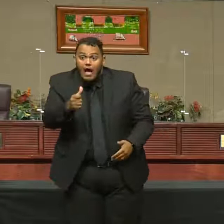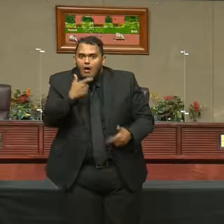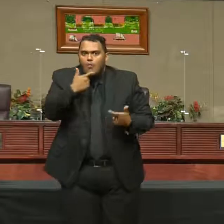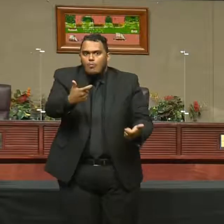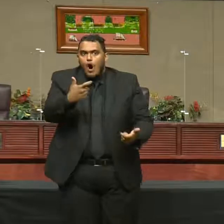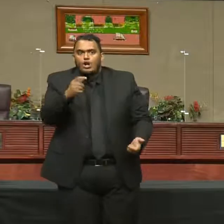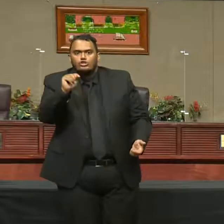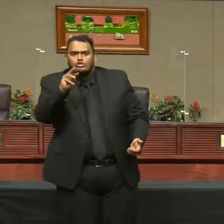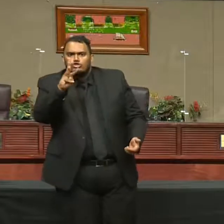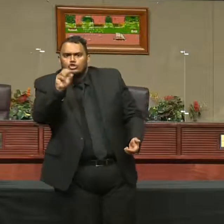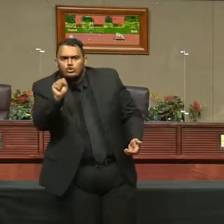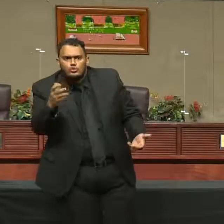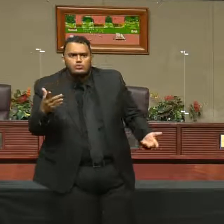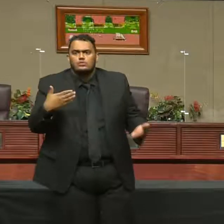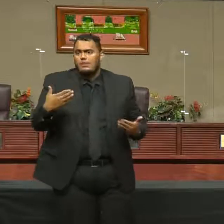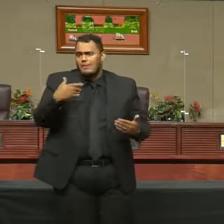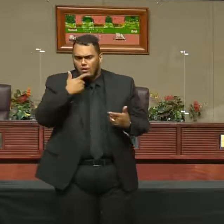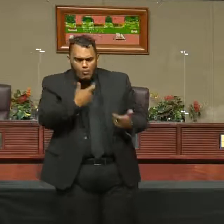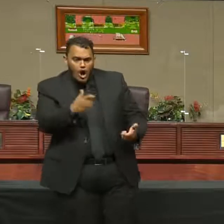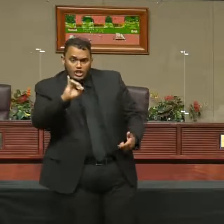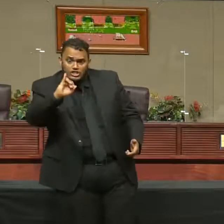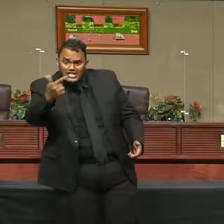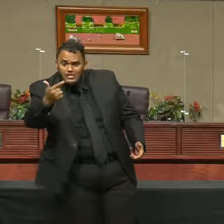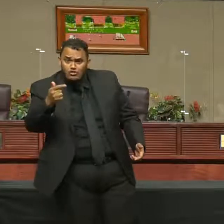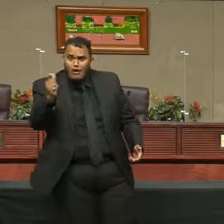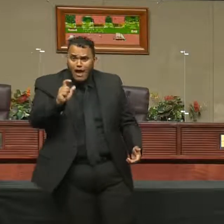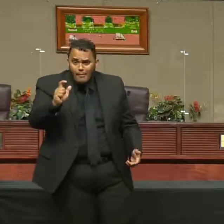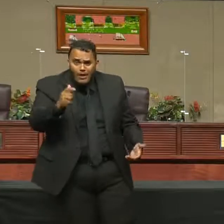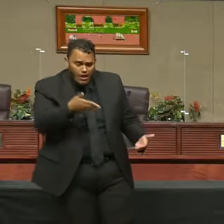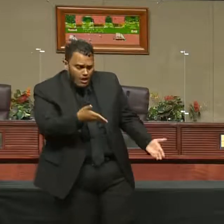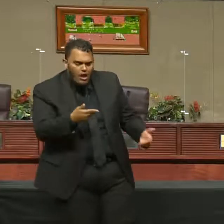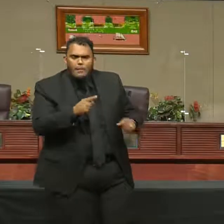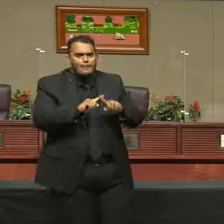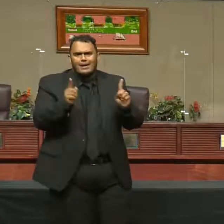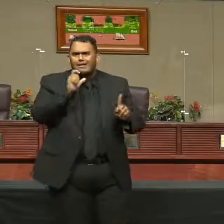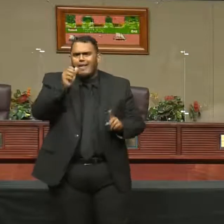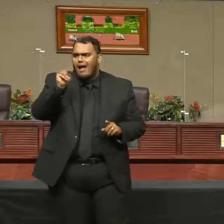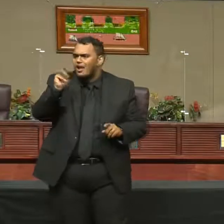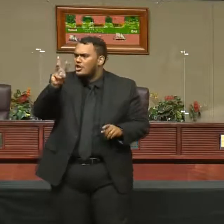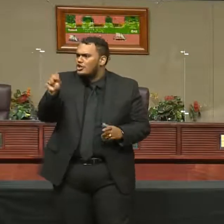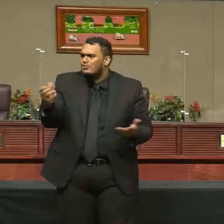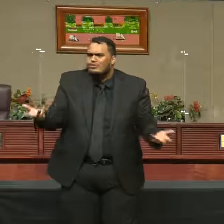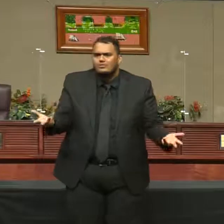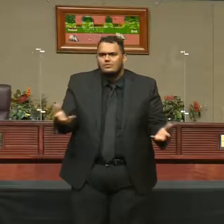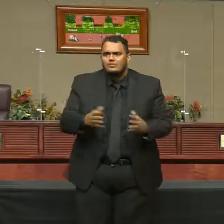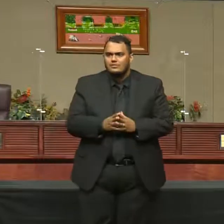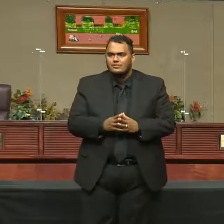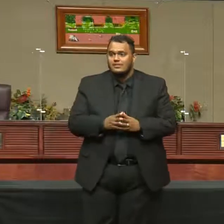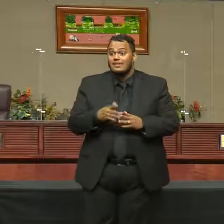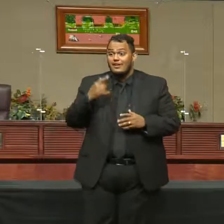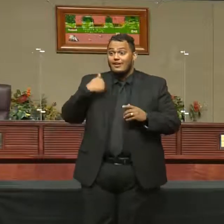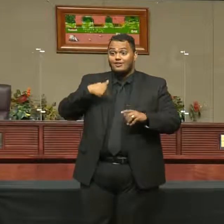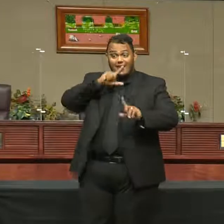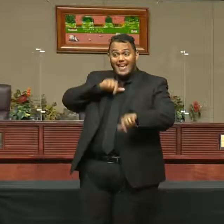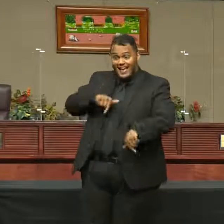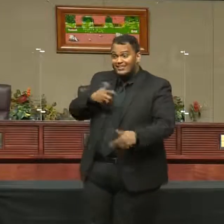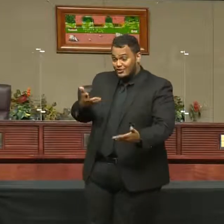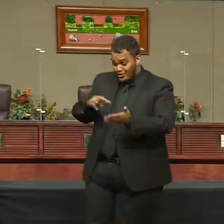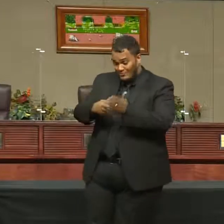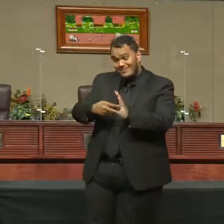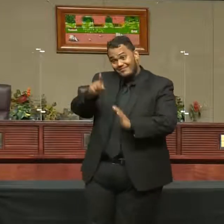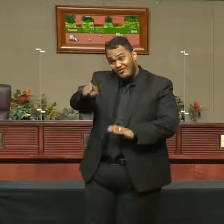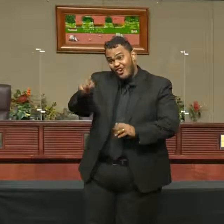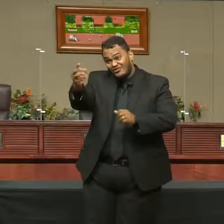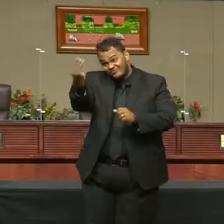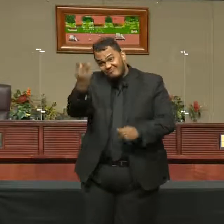of things, but not the news. So I think in order to answer the question, we need to know what your age is.